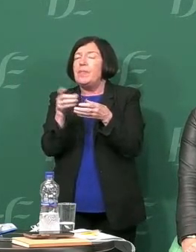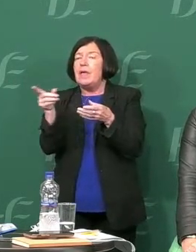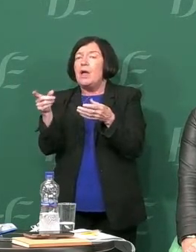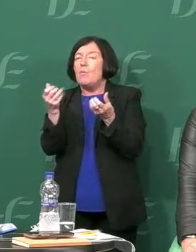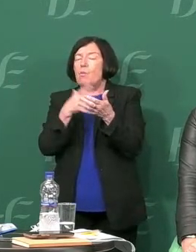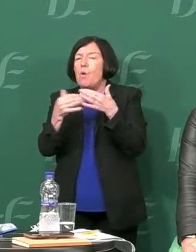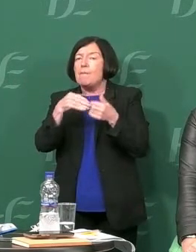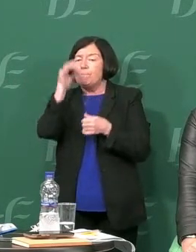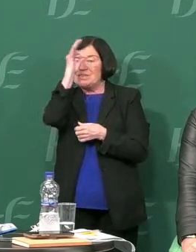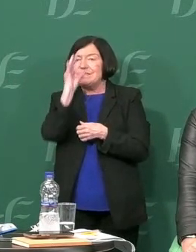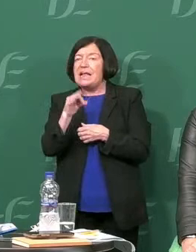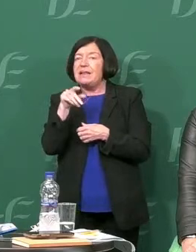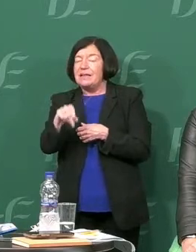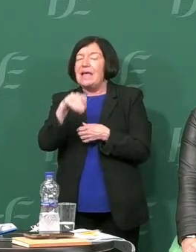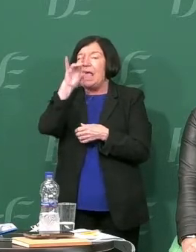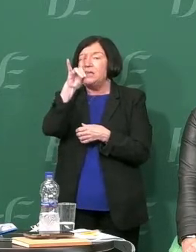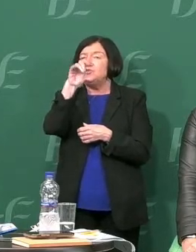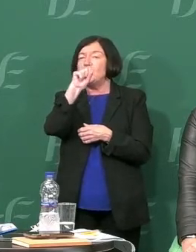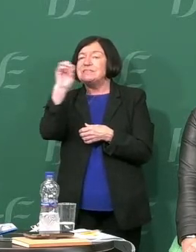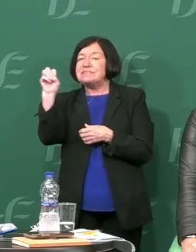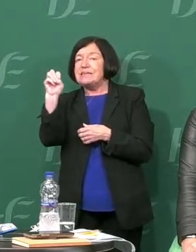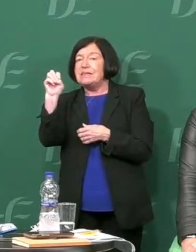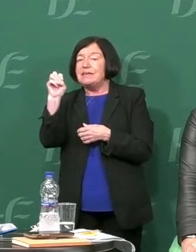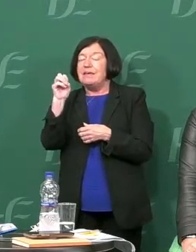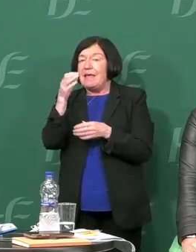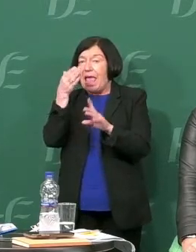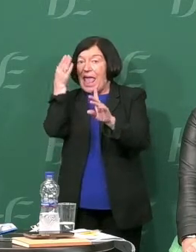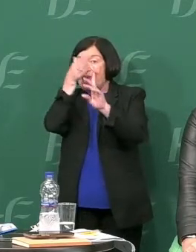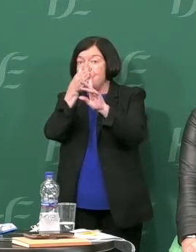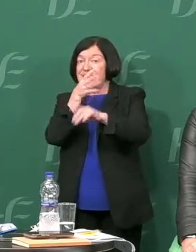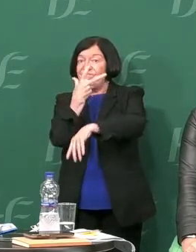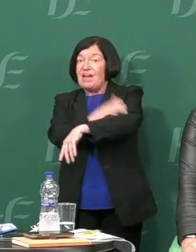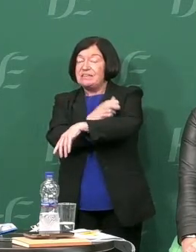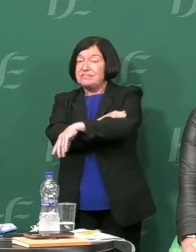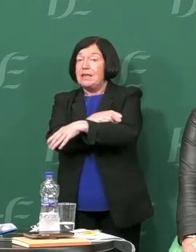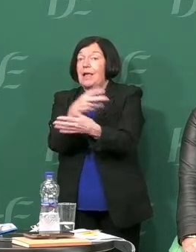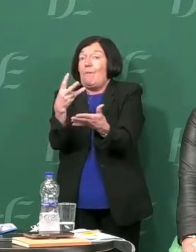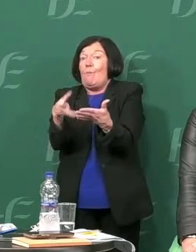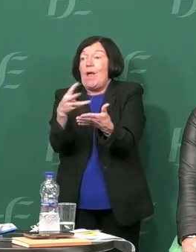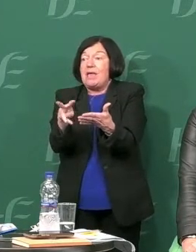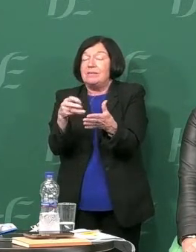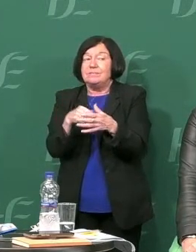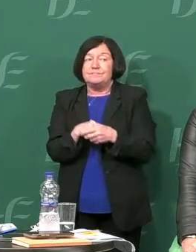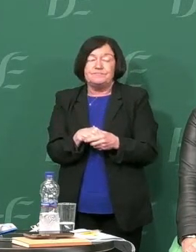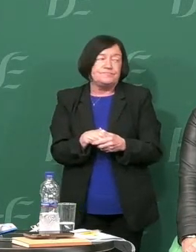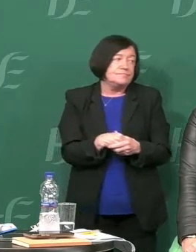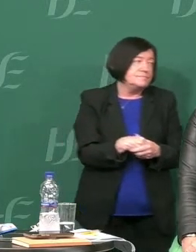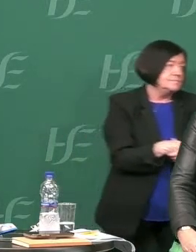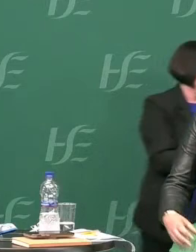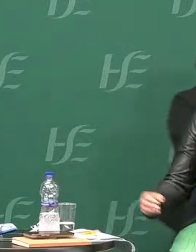what percent of that age group is the HSE aiming to vaccinate, and when would you hope they're vaccinated?